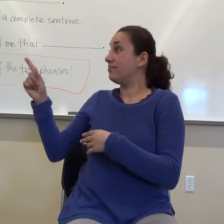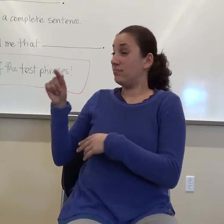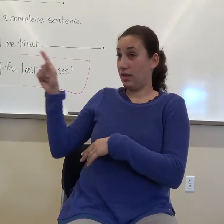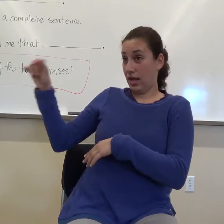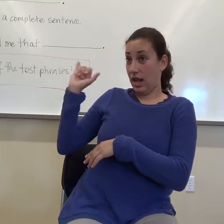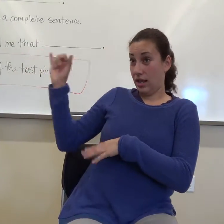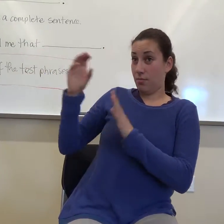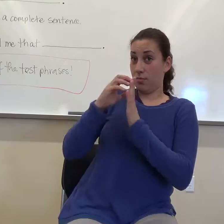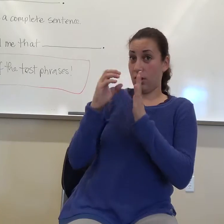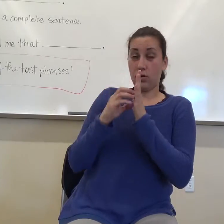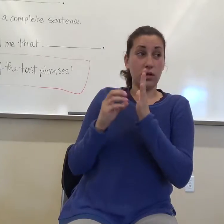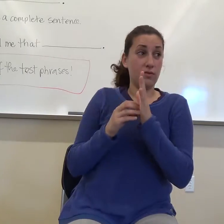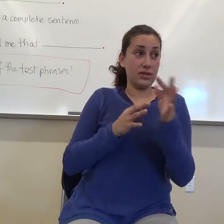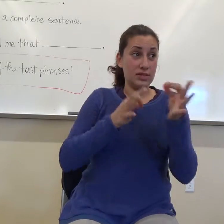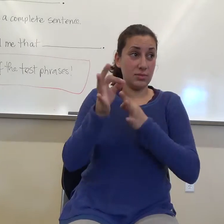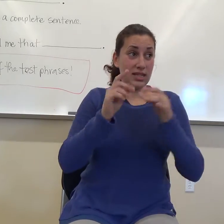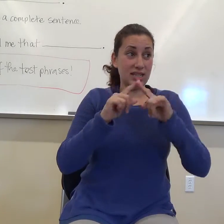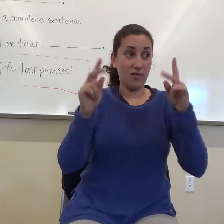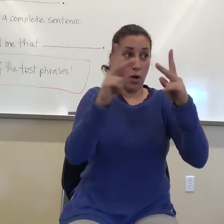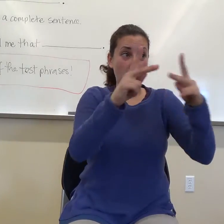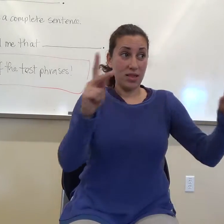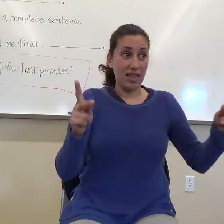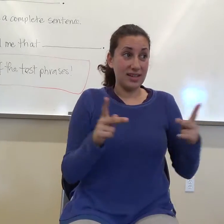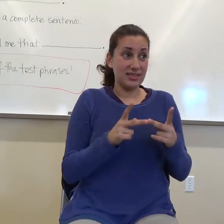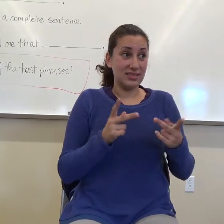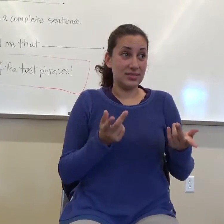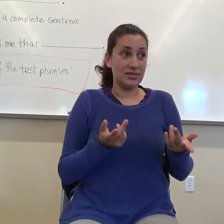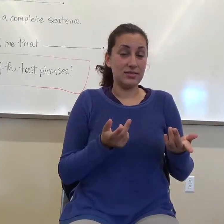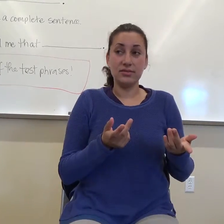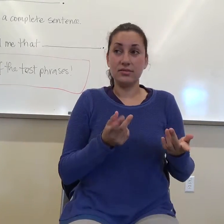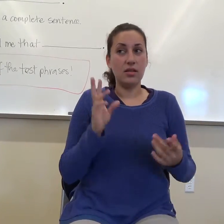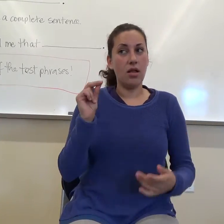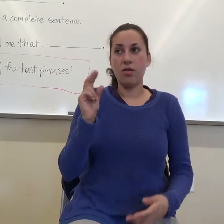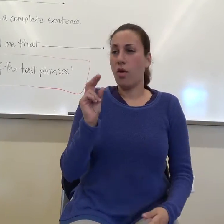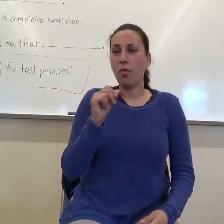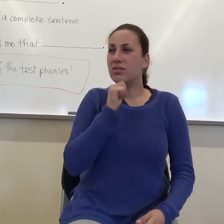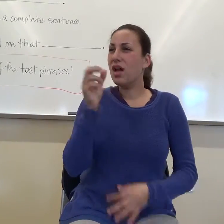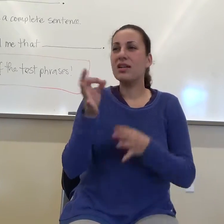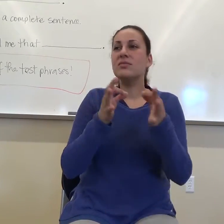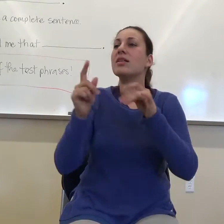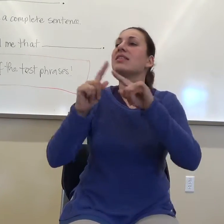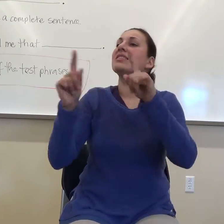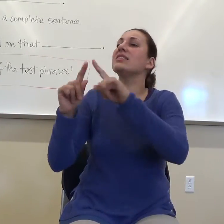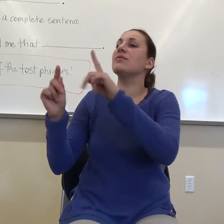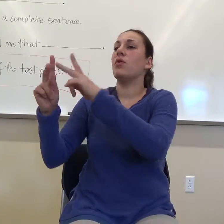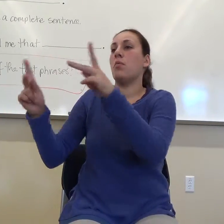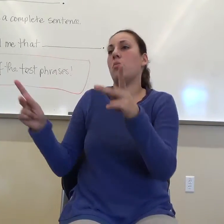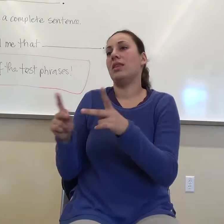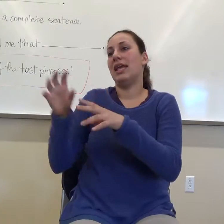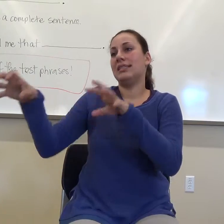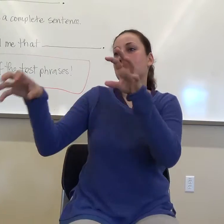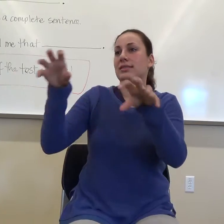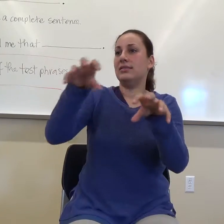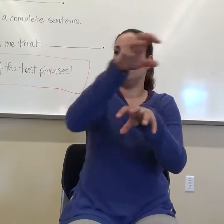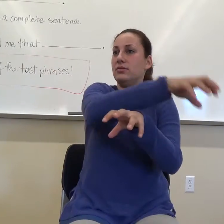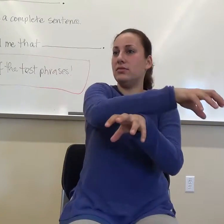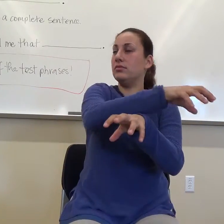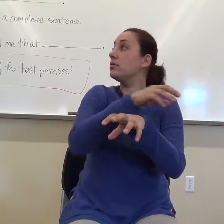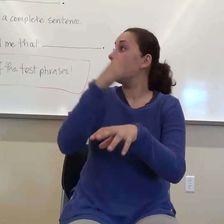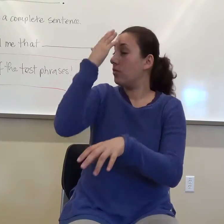story appears? No. No, because this is what? Reversal. This is a